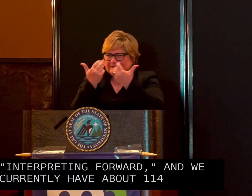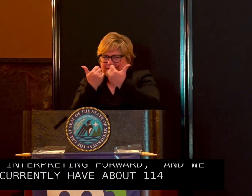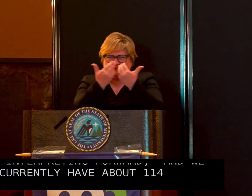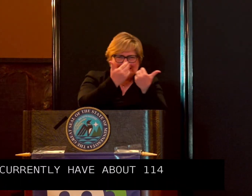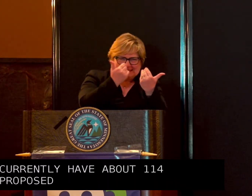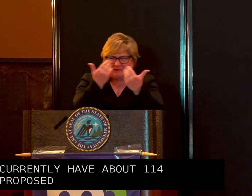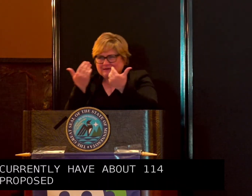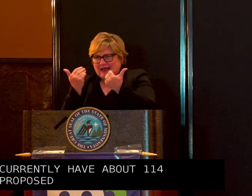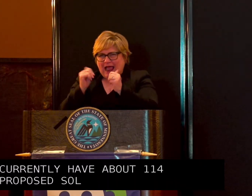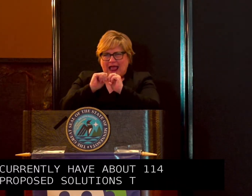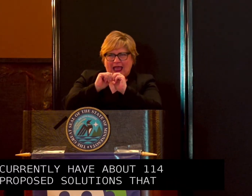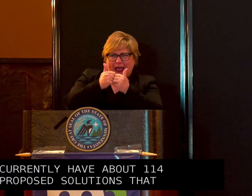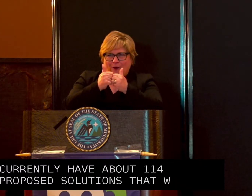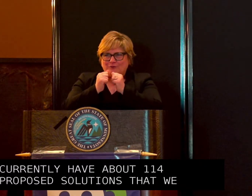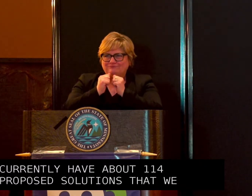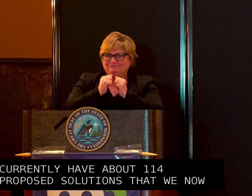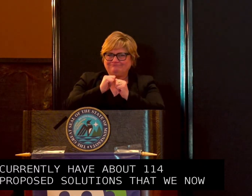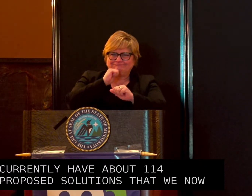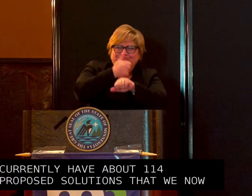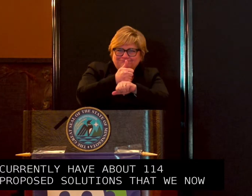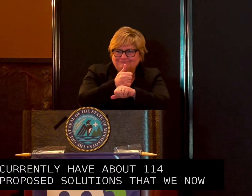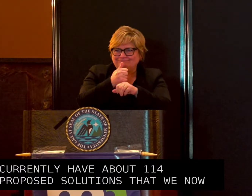that we now have to sift through